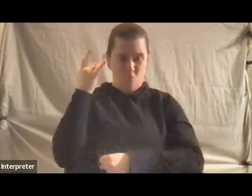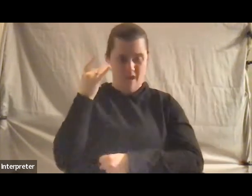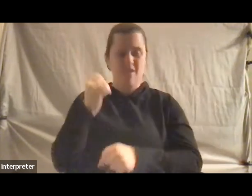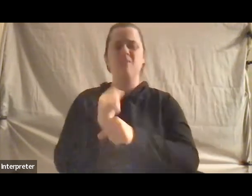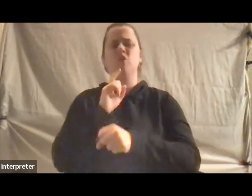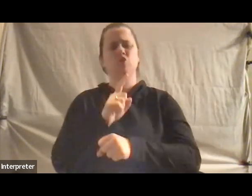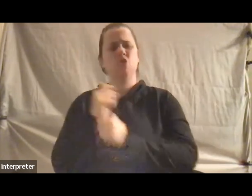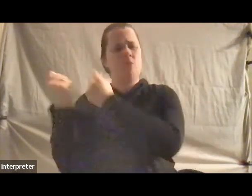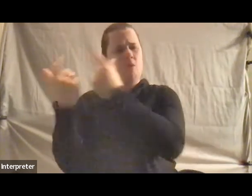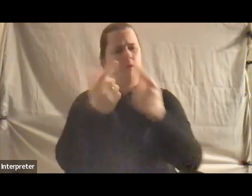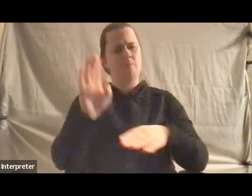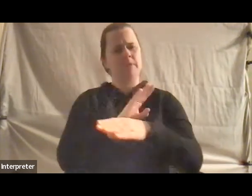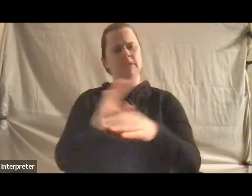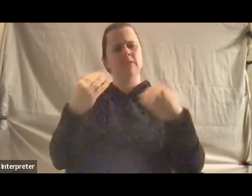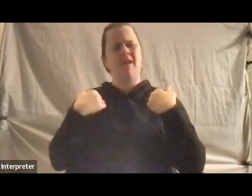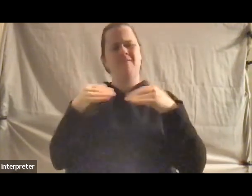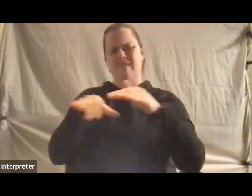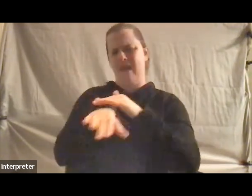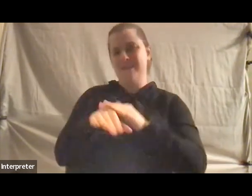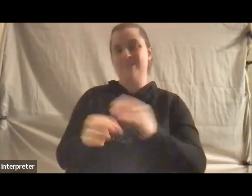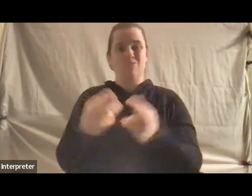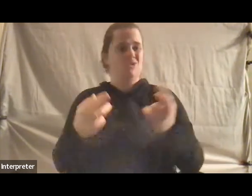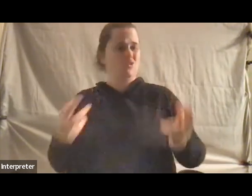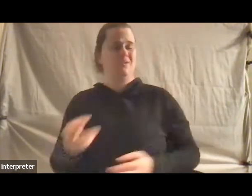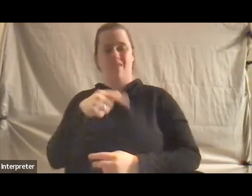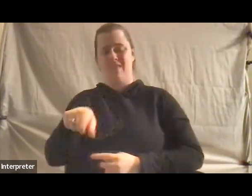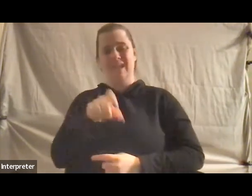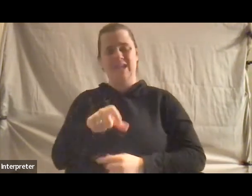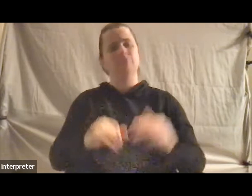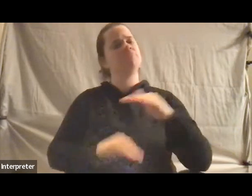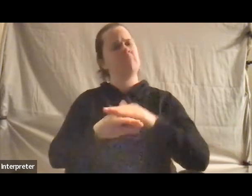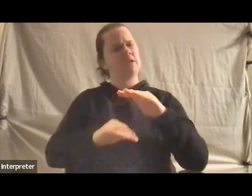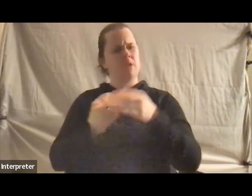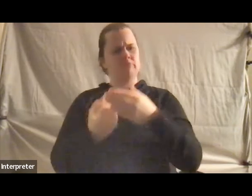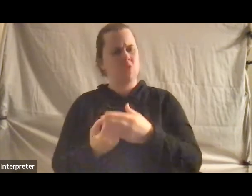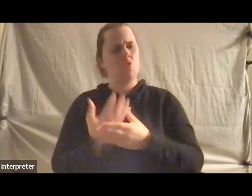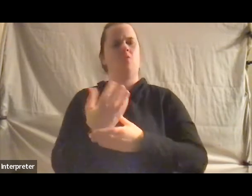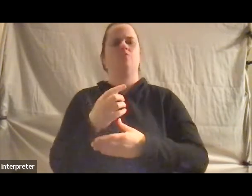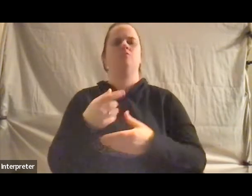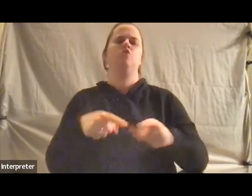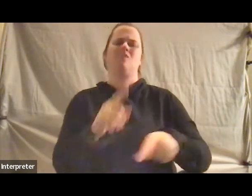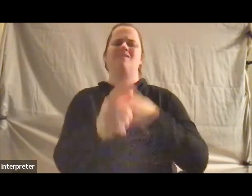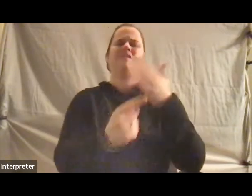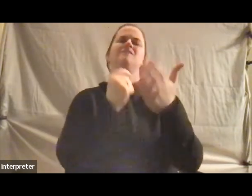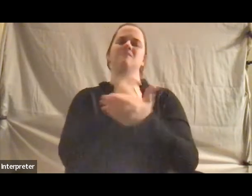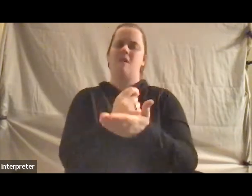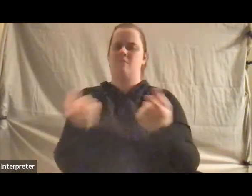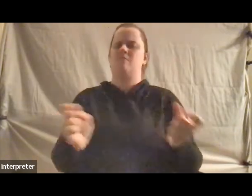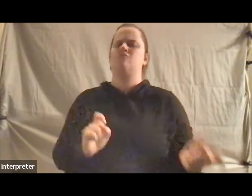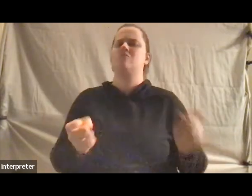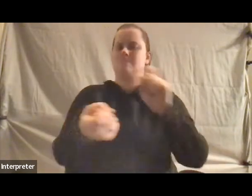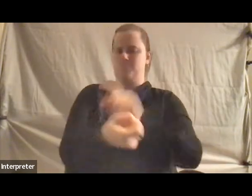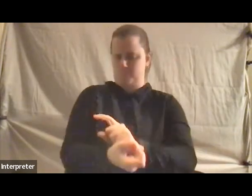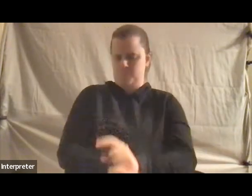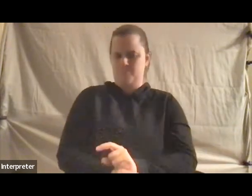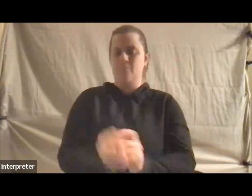have access to the resources they need to maximize their growth in this time of change. We are